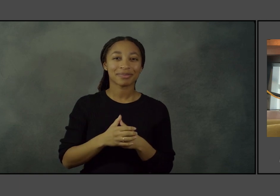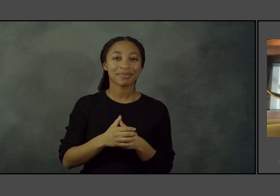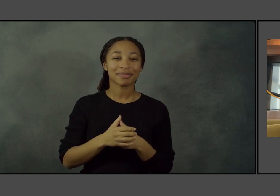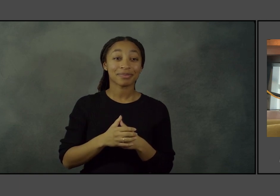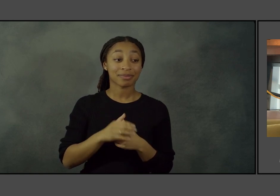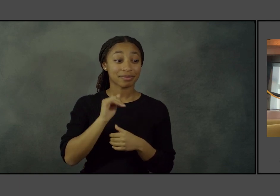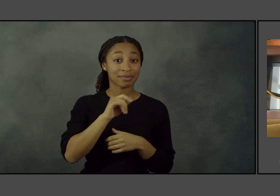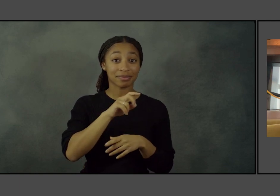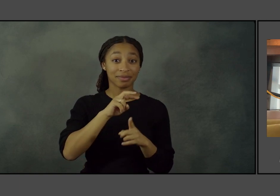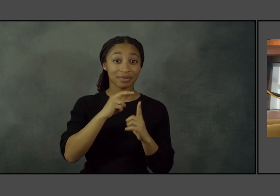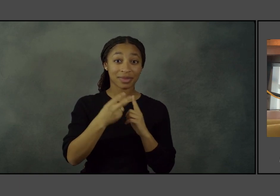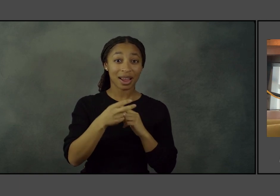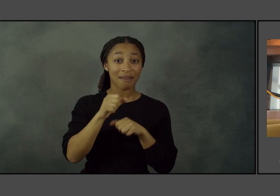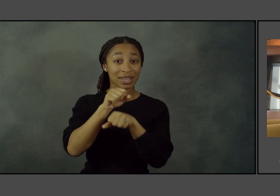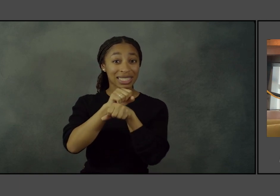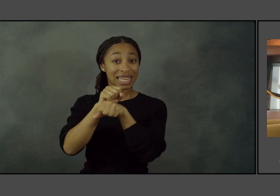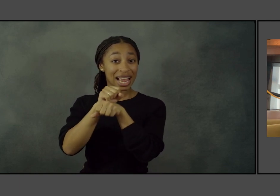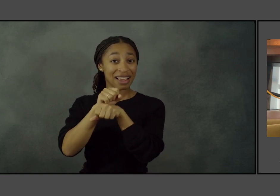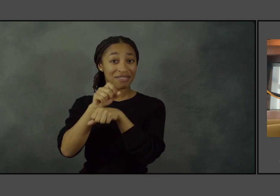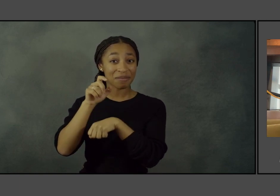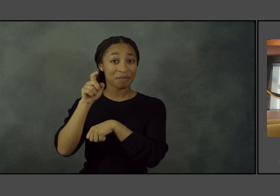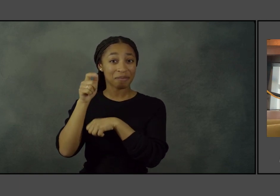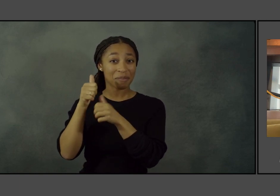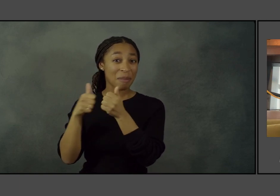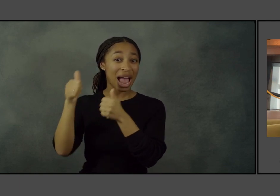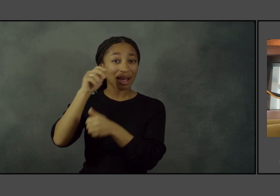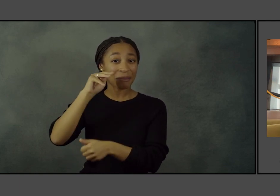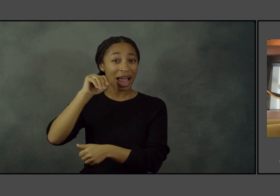on the porch, they were just standing there eating dinner.